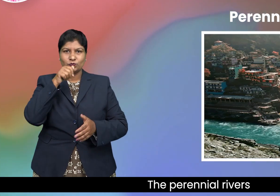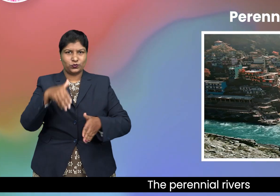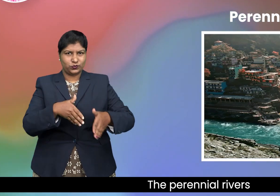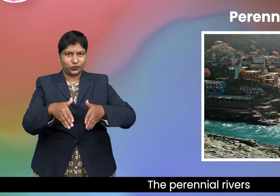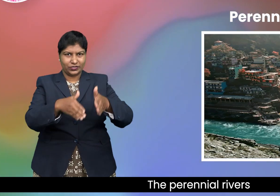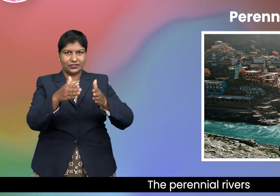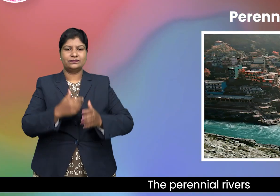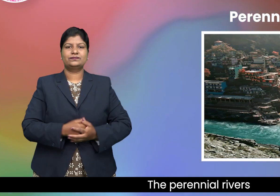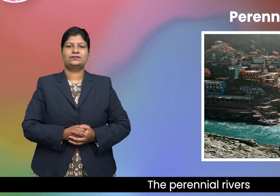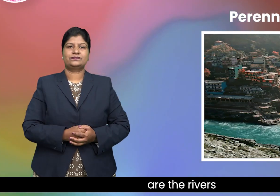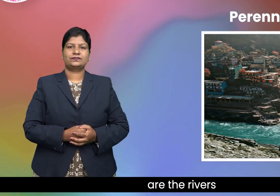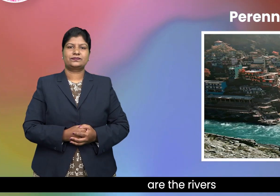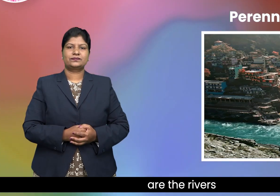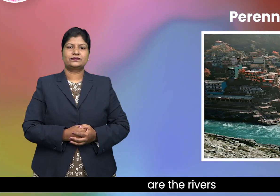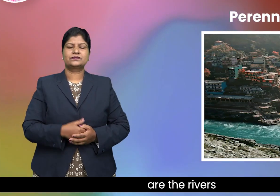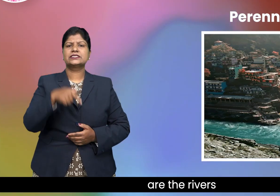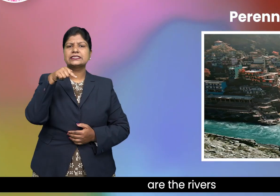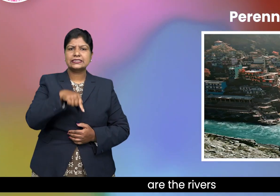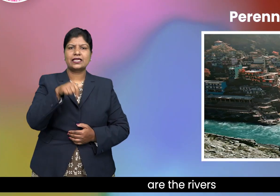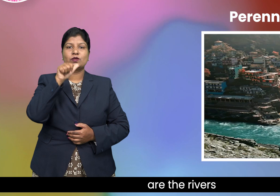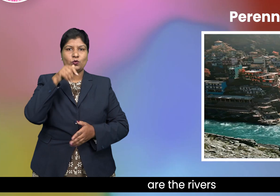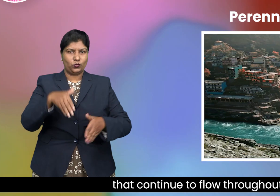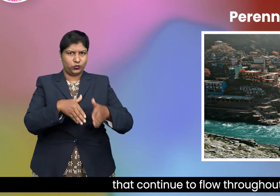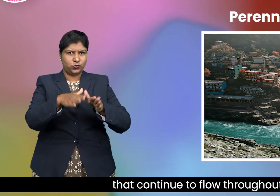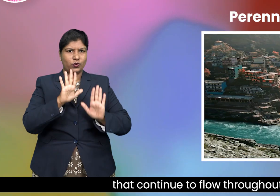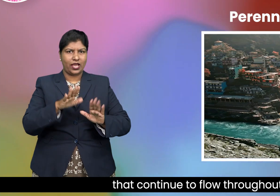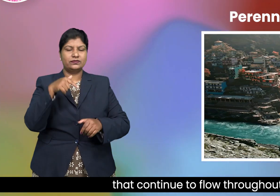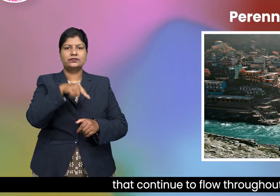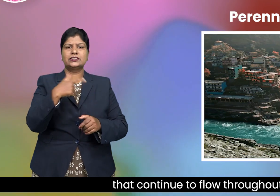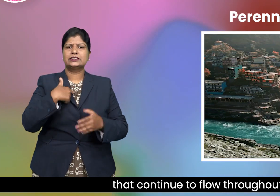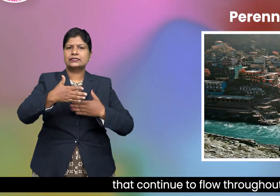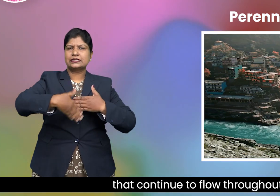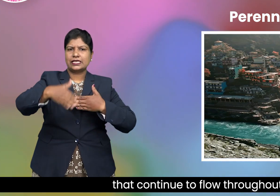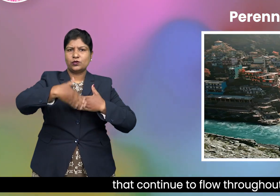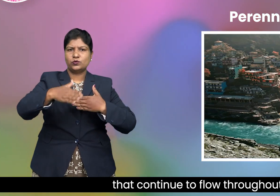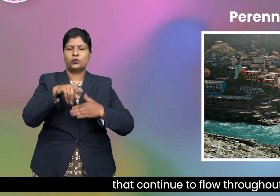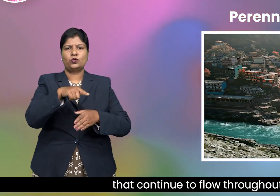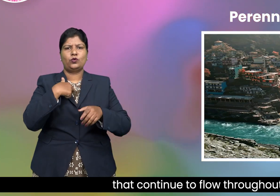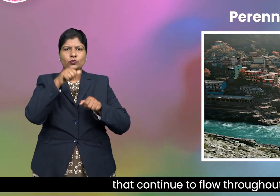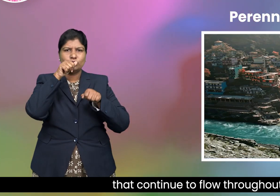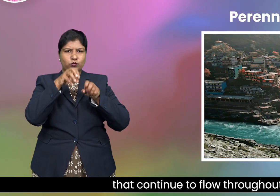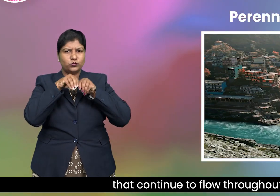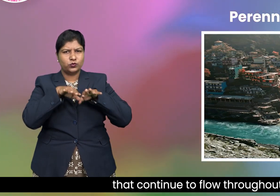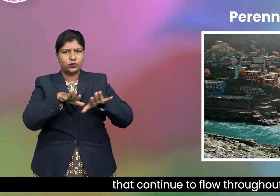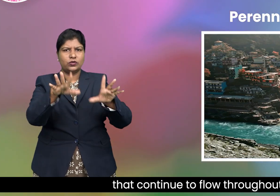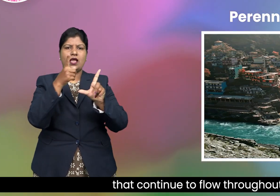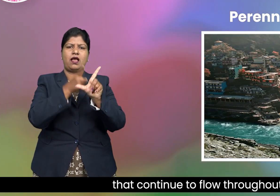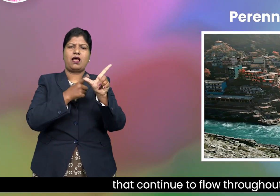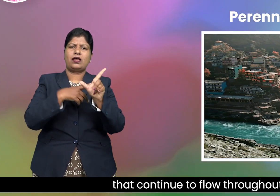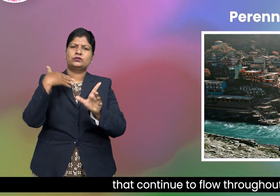the Islands, the Gulf continue to flow throughout the year.